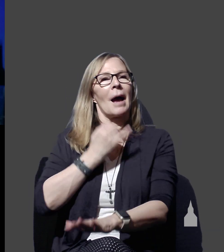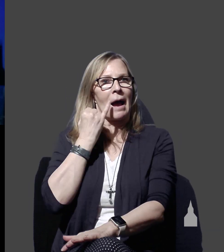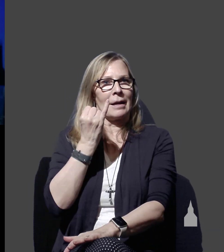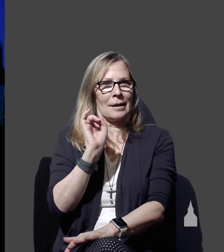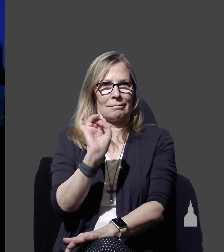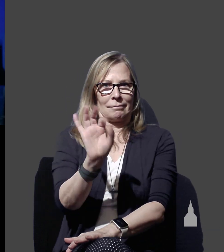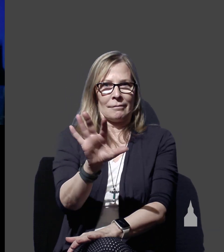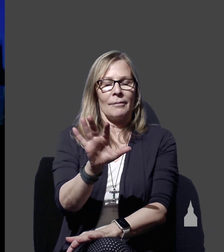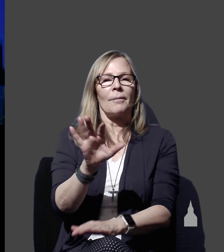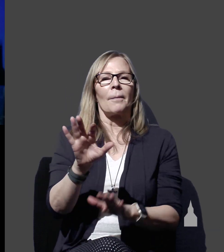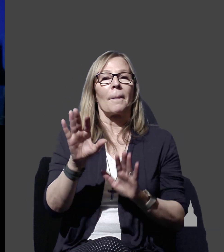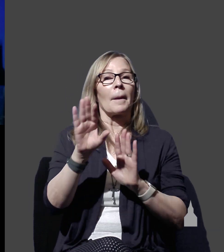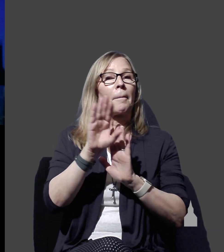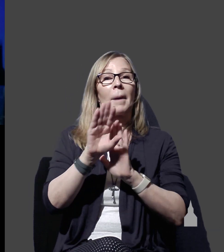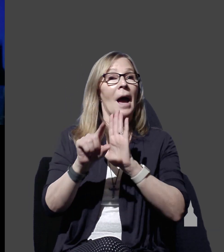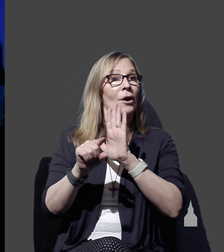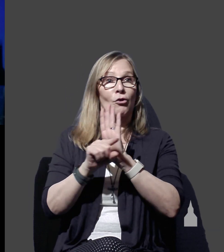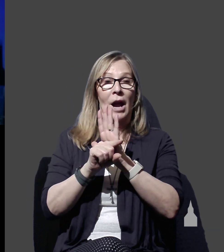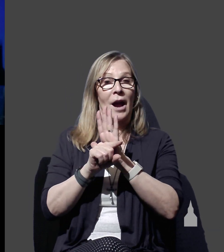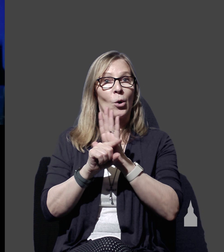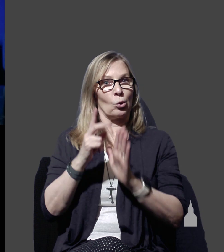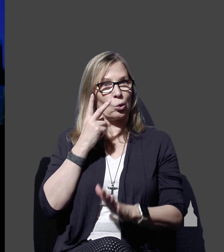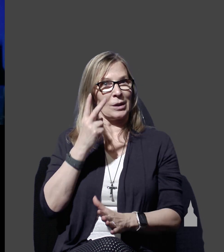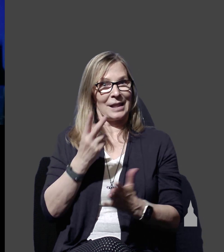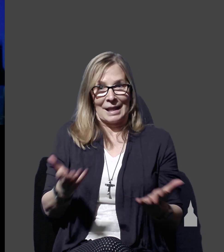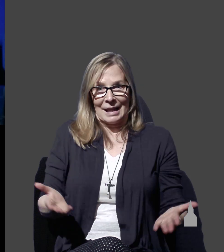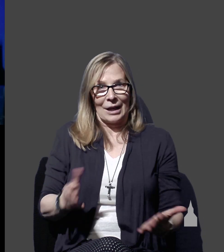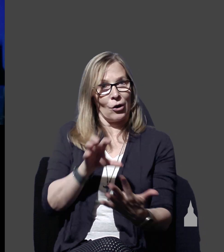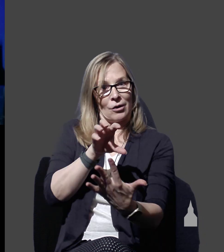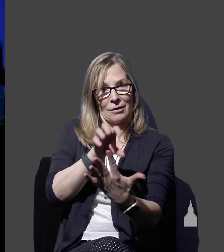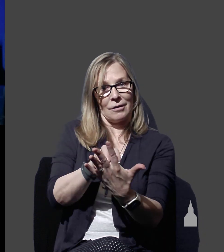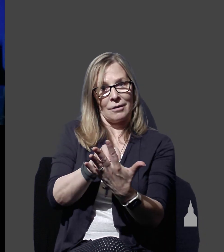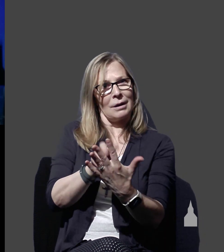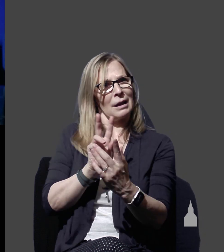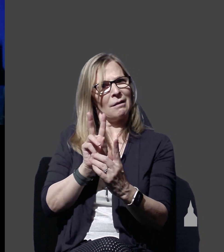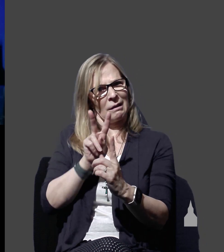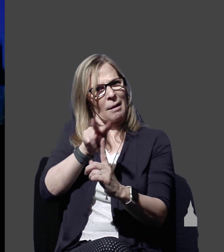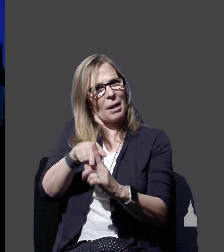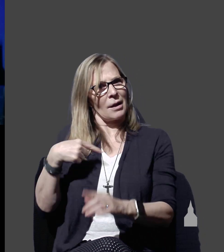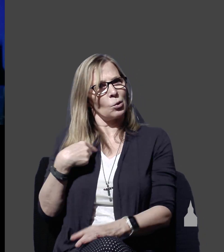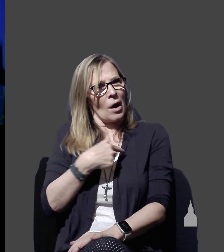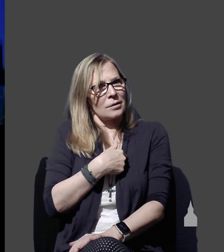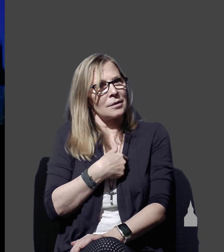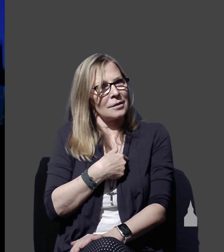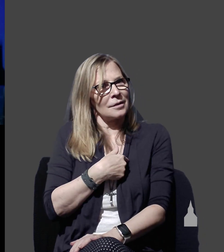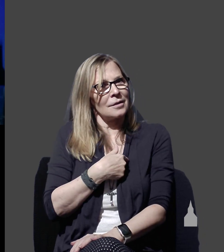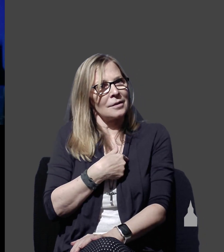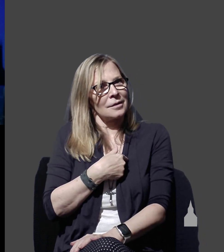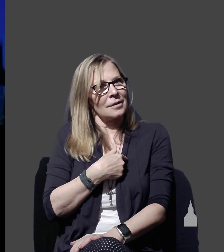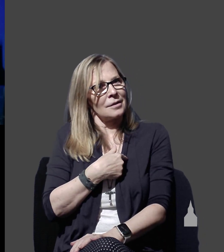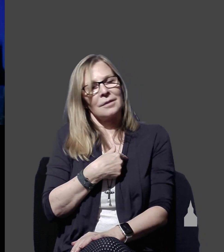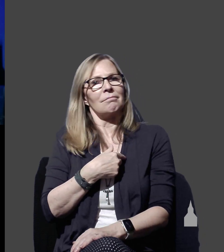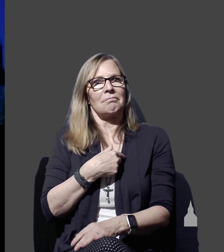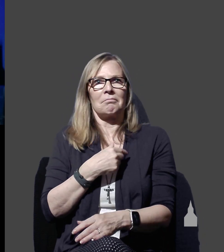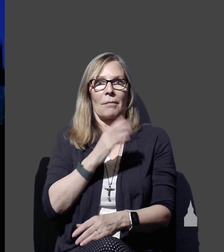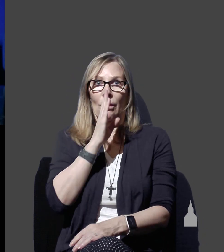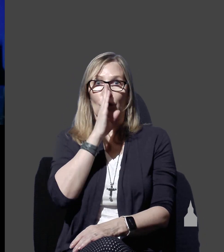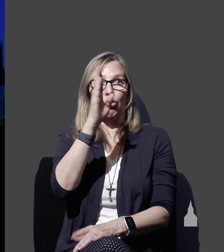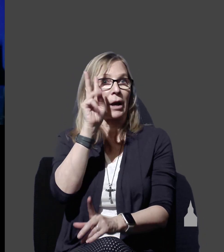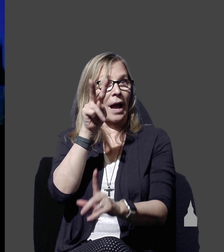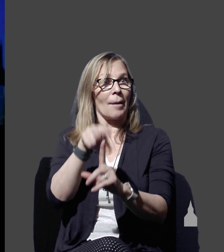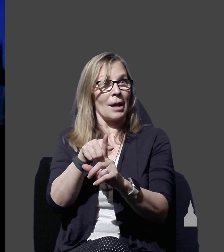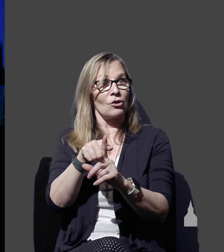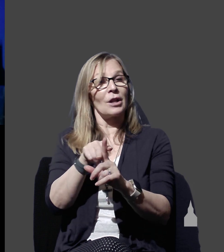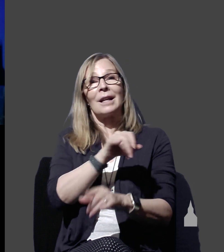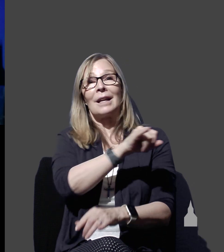the backdrop and the context is to see that in our text, it does have application to us. In fact, I think the direct application is